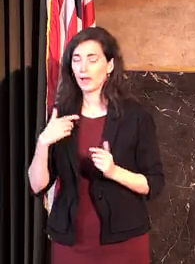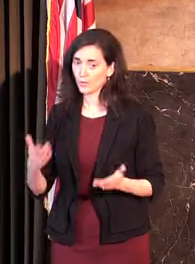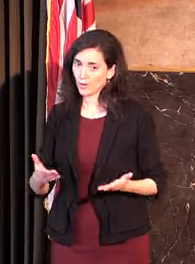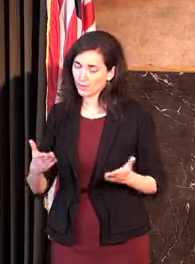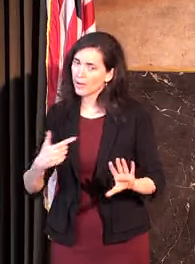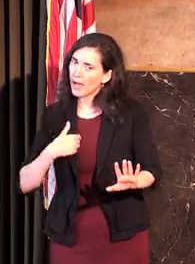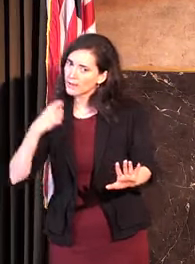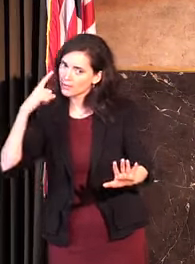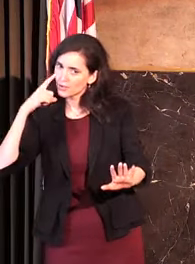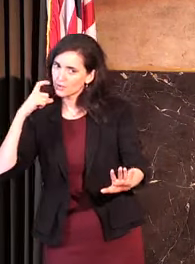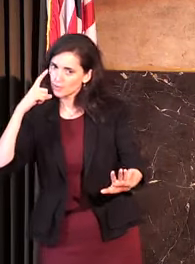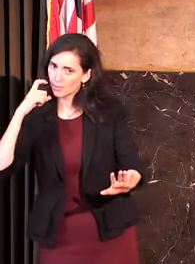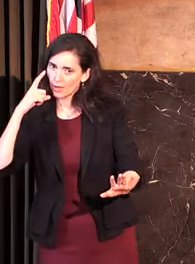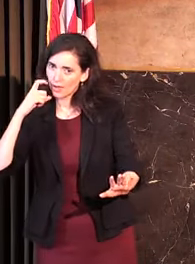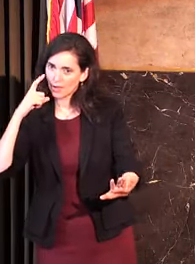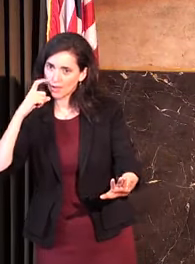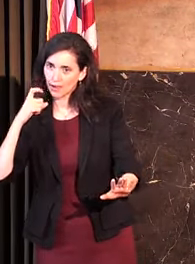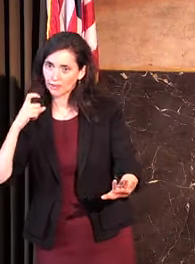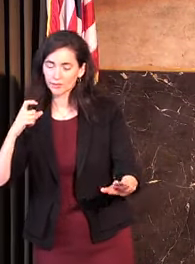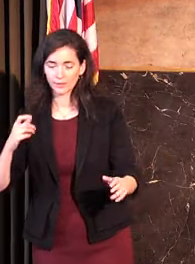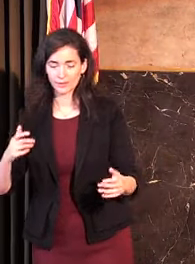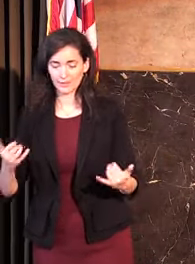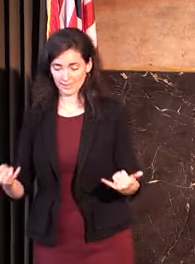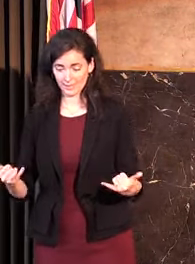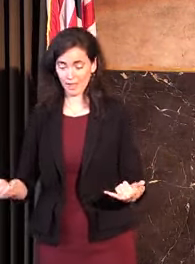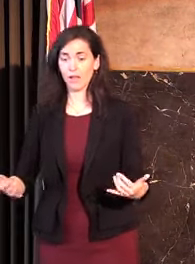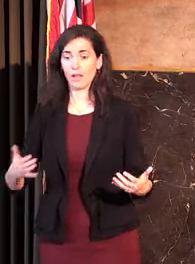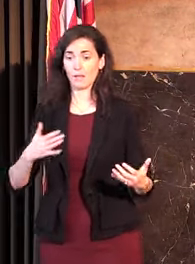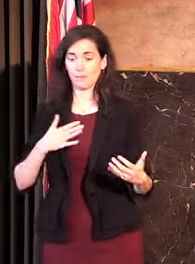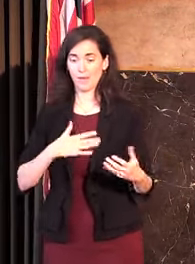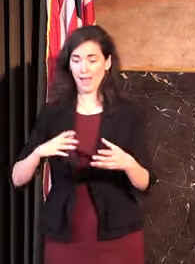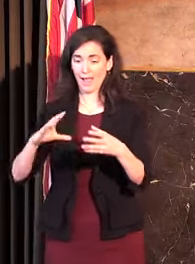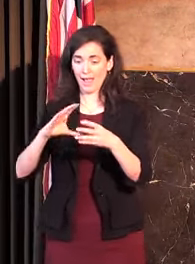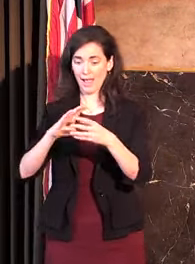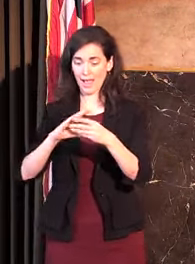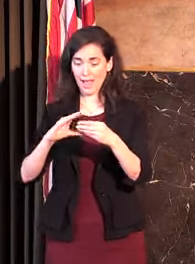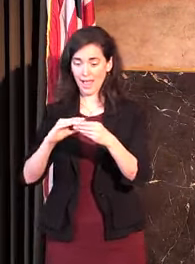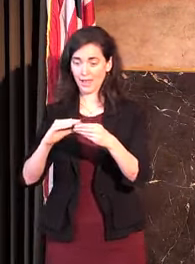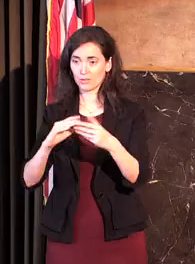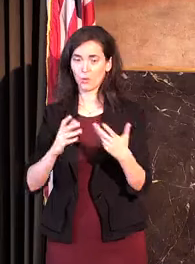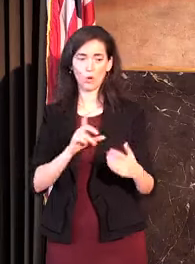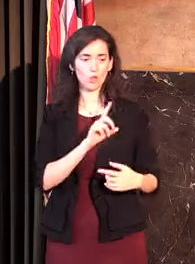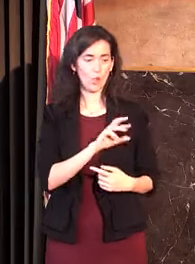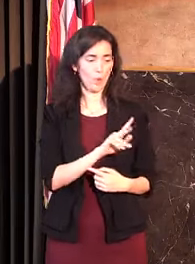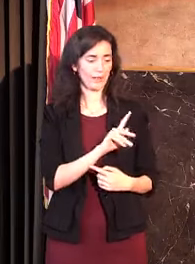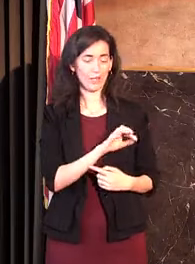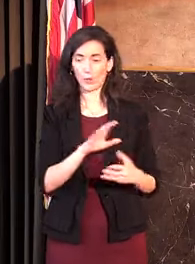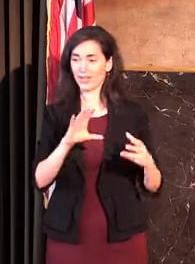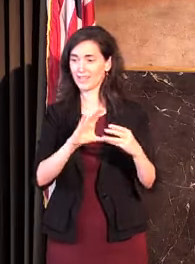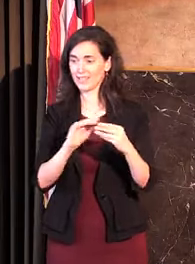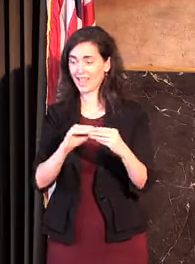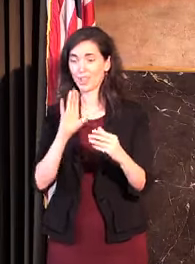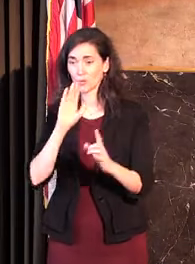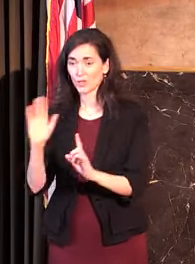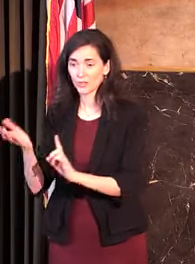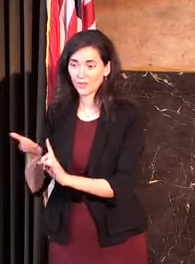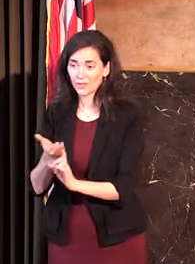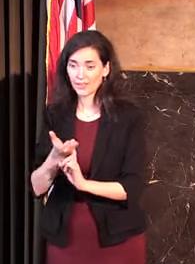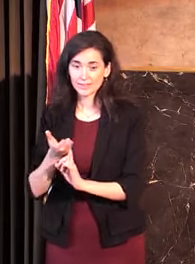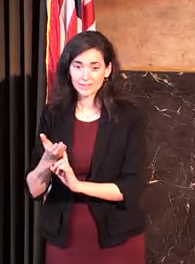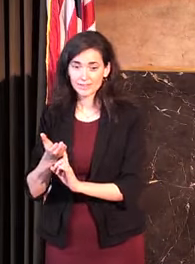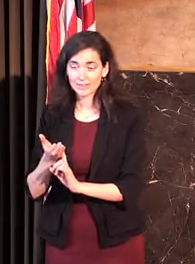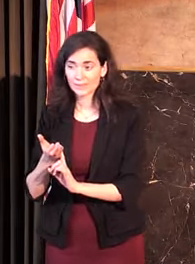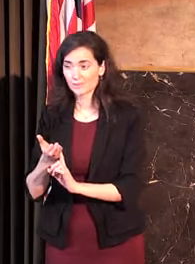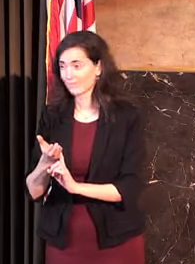said this before, that there's not much I can say. Maybe there's not much that Dr. Kanter can say that's going to cause people